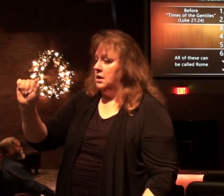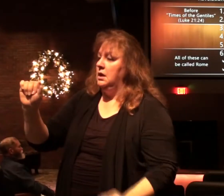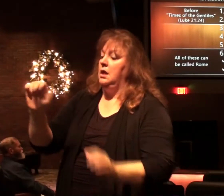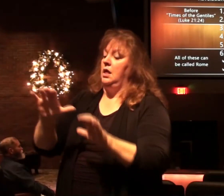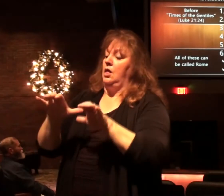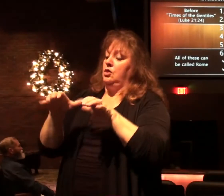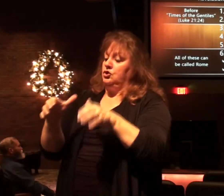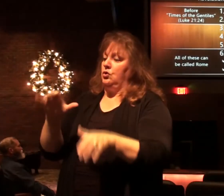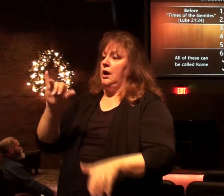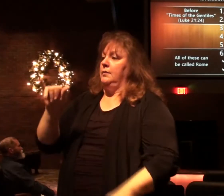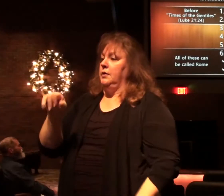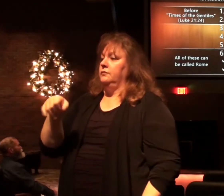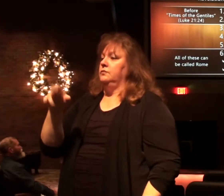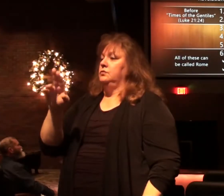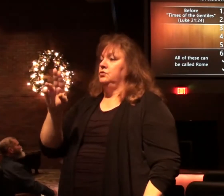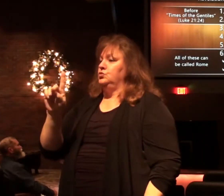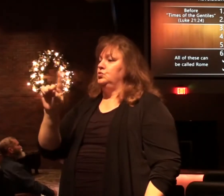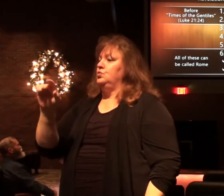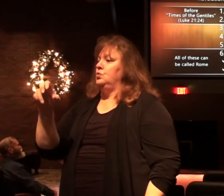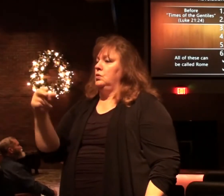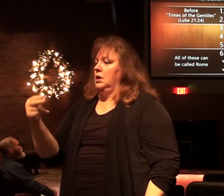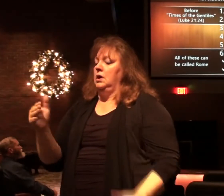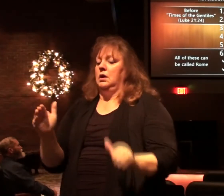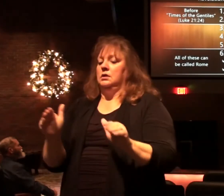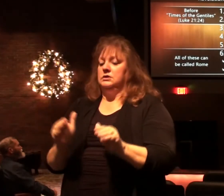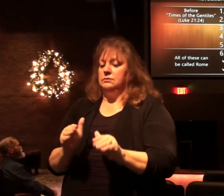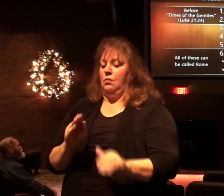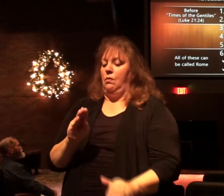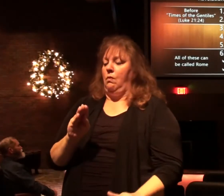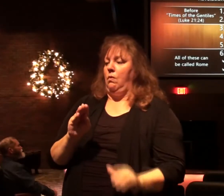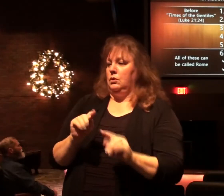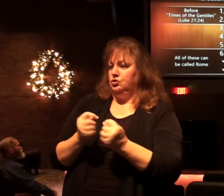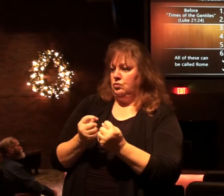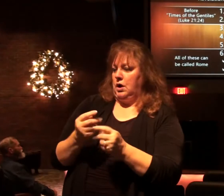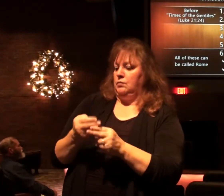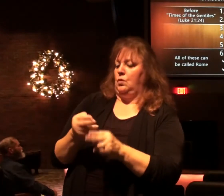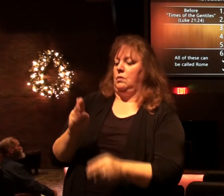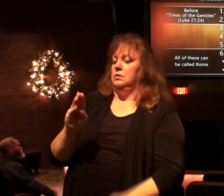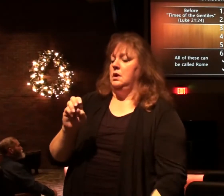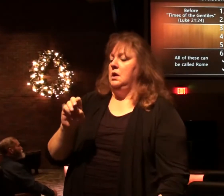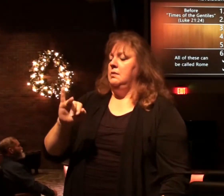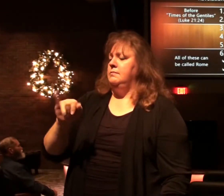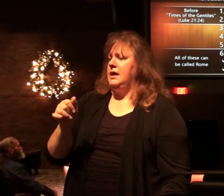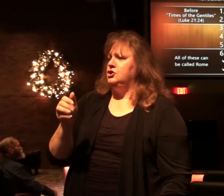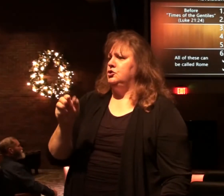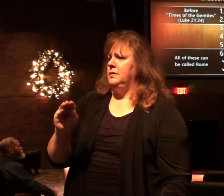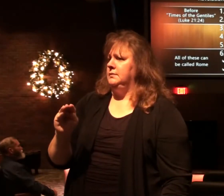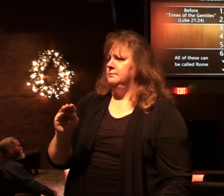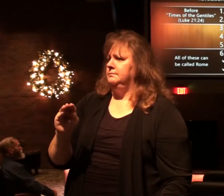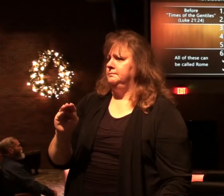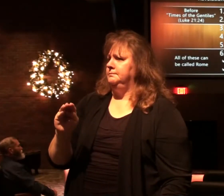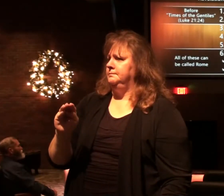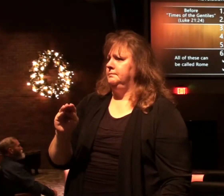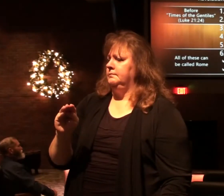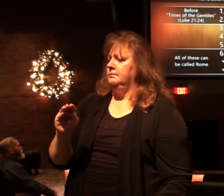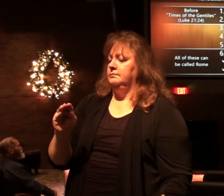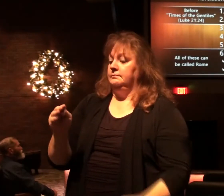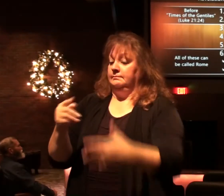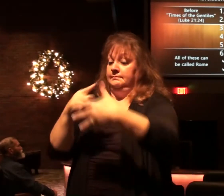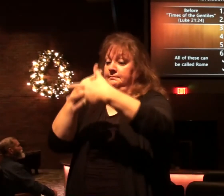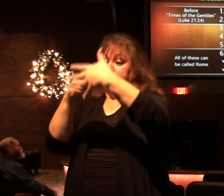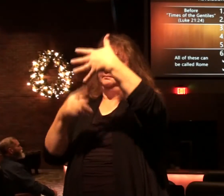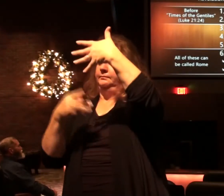Judah, along with the small tribe of Benjamin. And what happens, we have on the